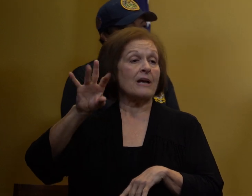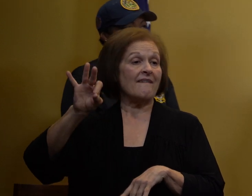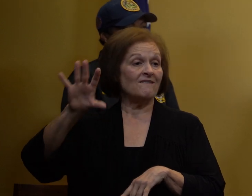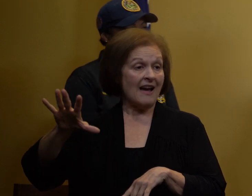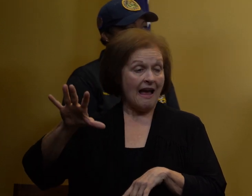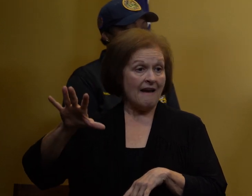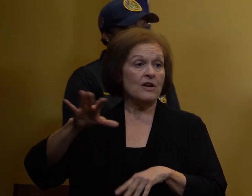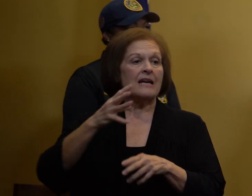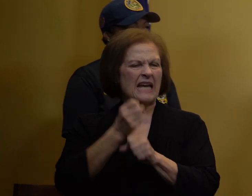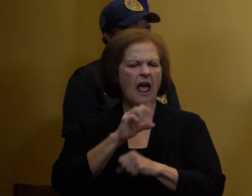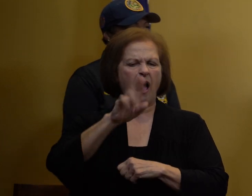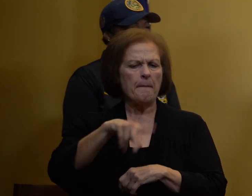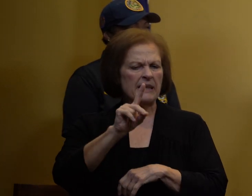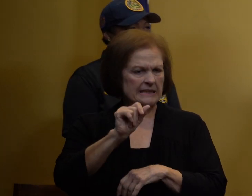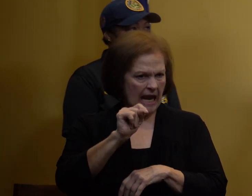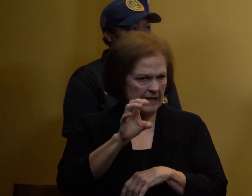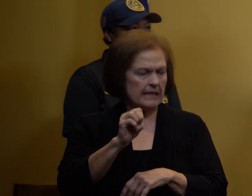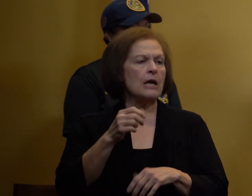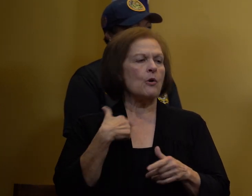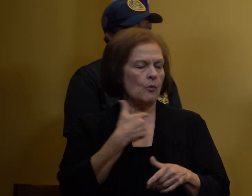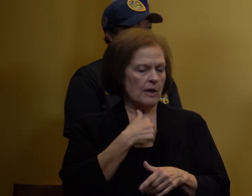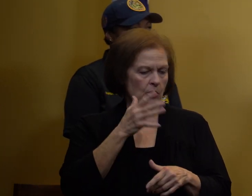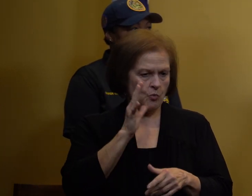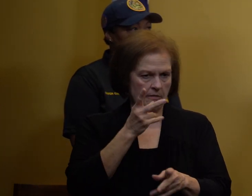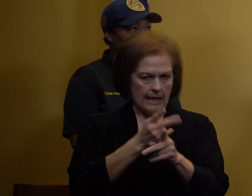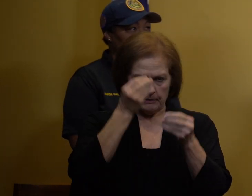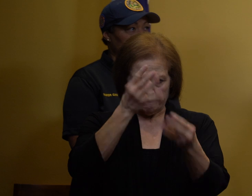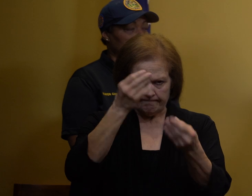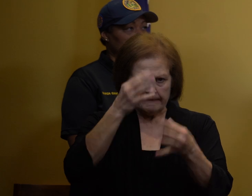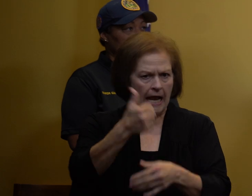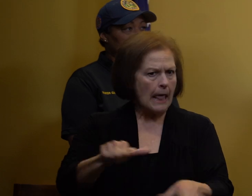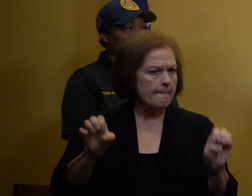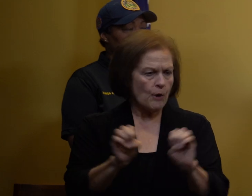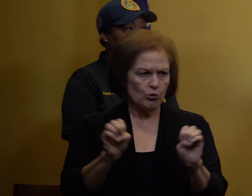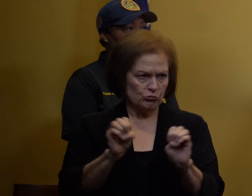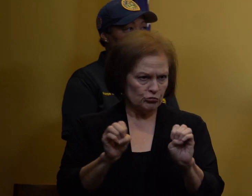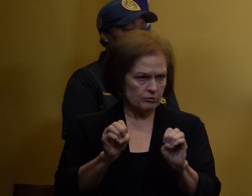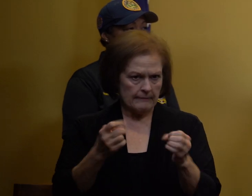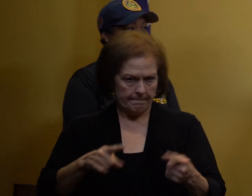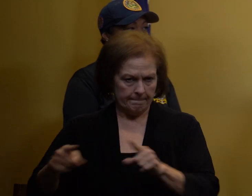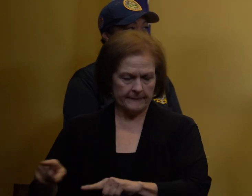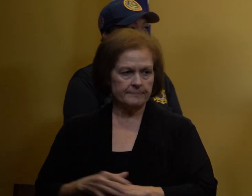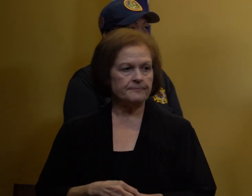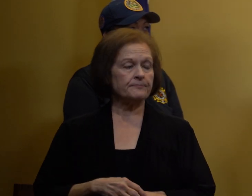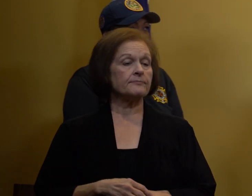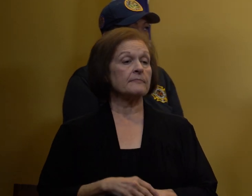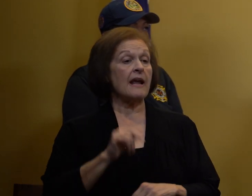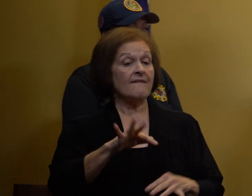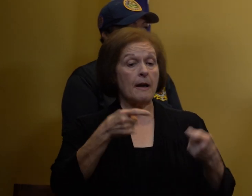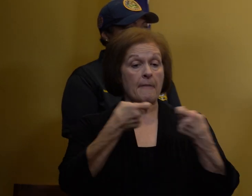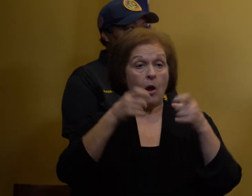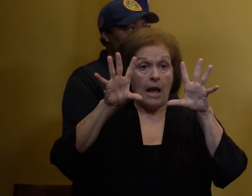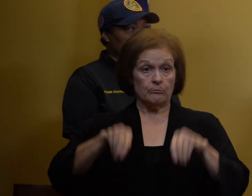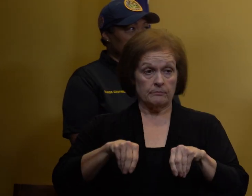77295 to NOLA ready, and you can get those updates. We will make sure you're kept updated on any emergency things that you need to know. If the power goes